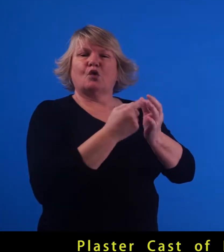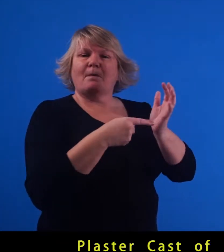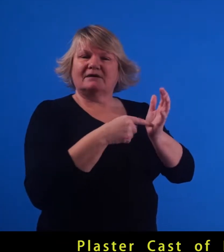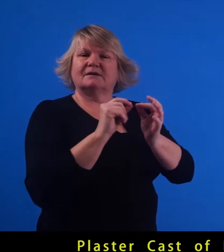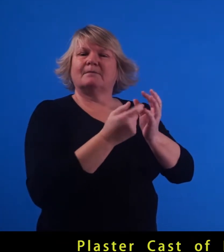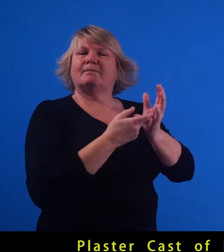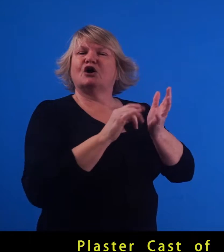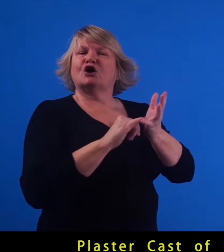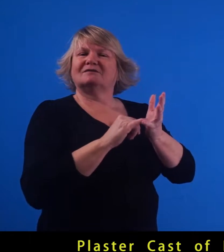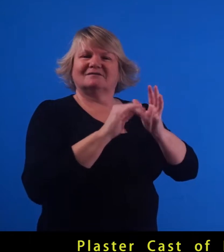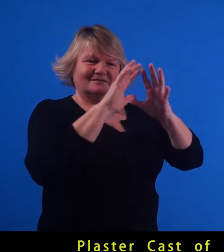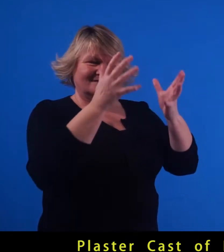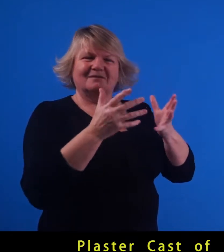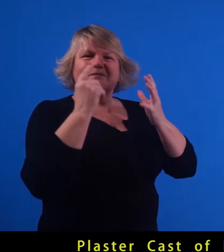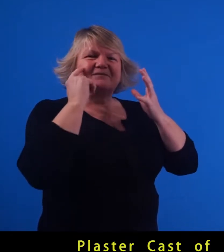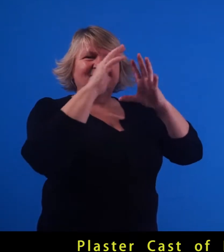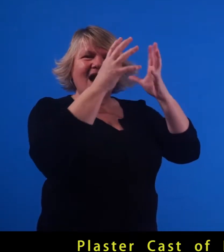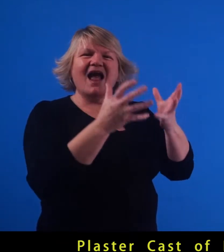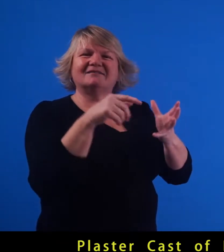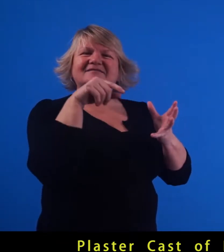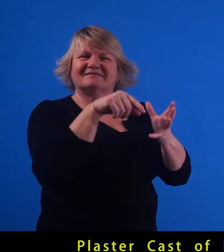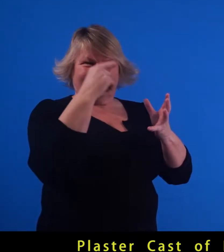Plaster cast of Robert Burns's skull,